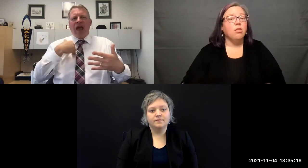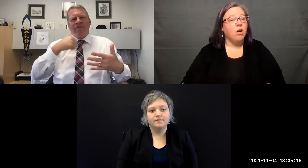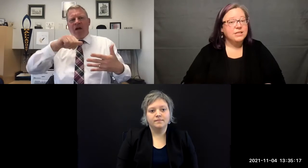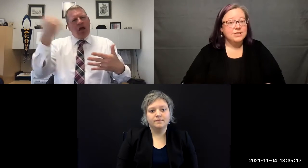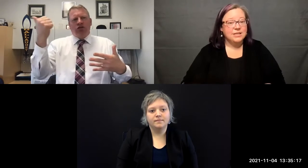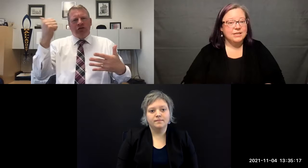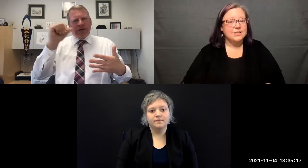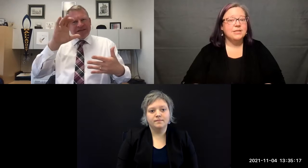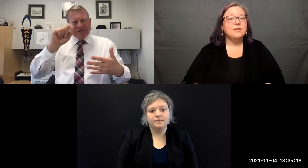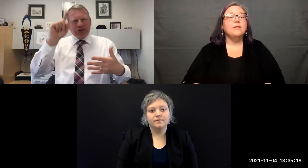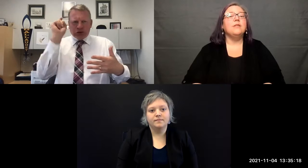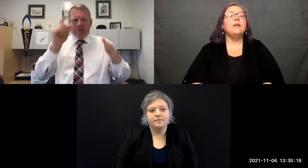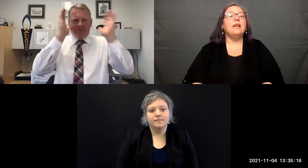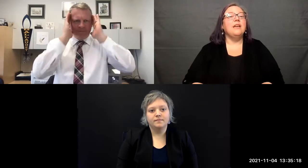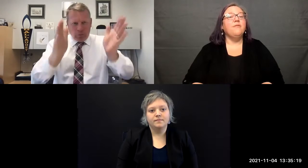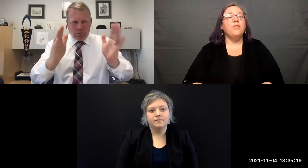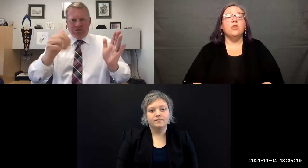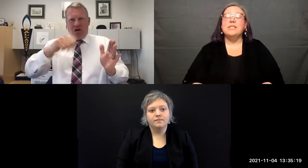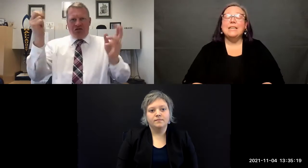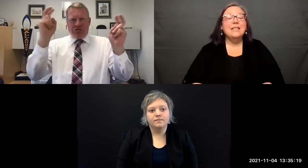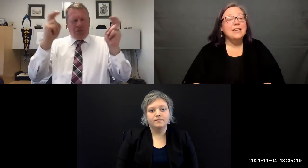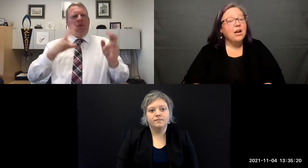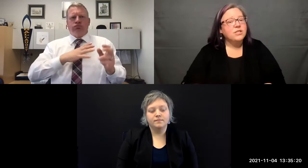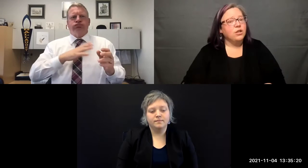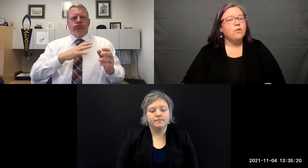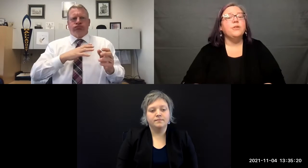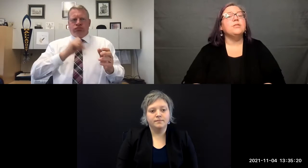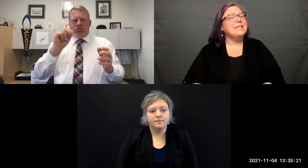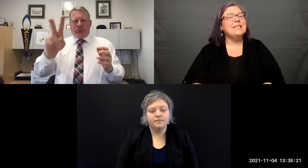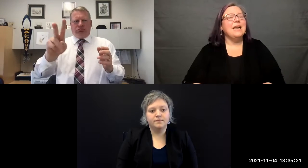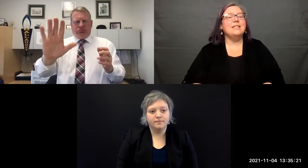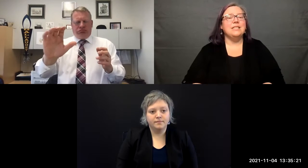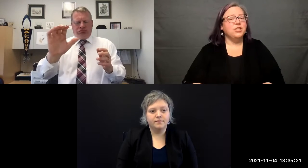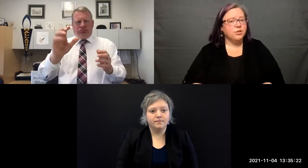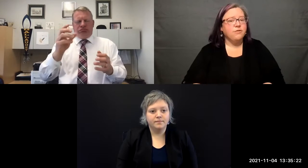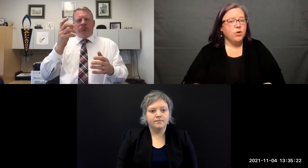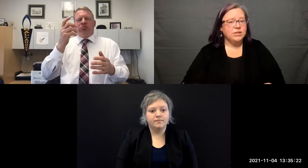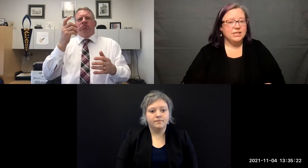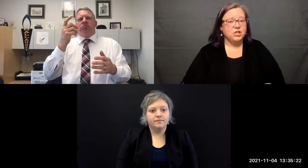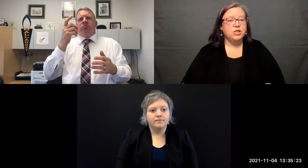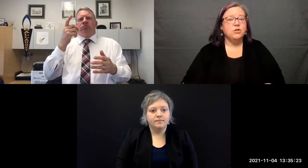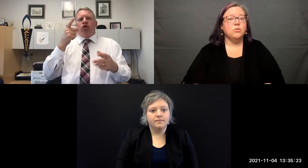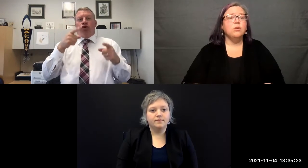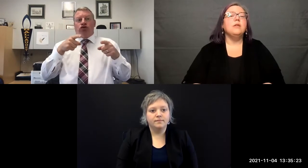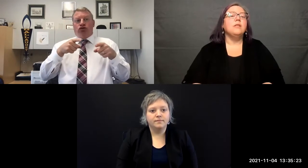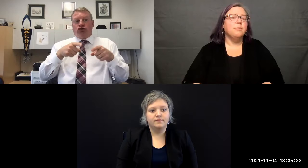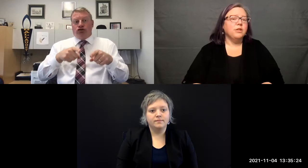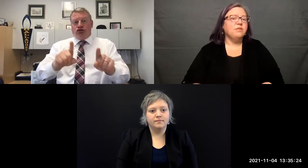locked into these. If there is anything else that you feel CEASD should devote attention to, then please feel